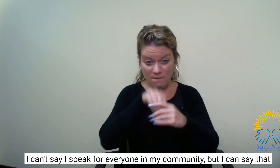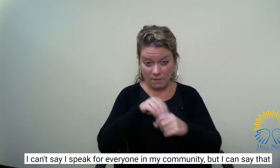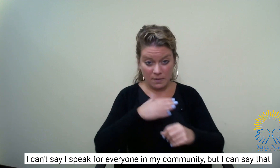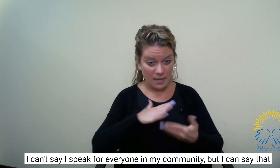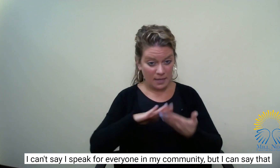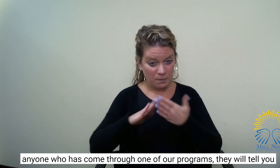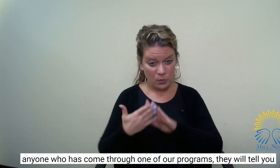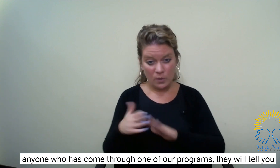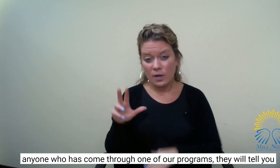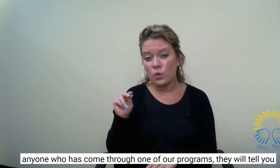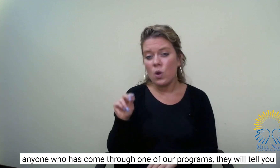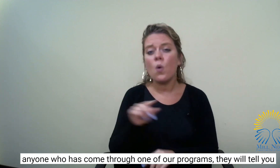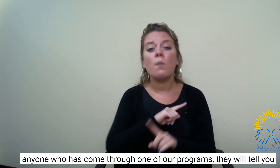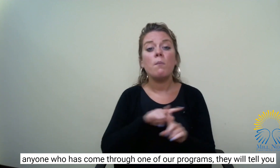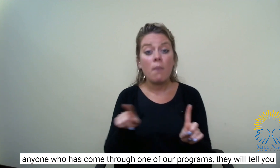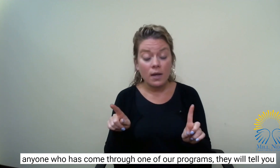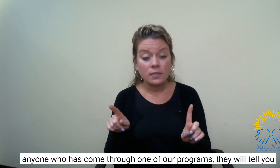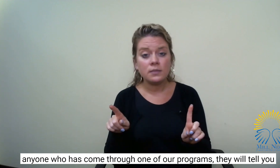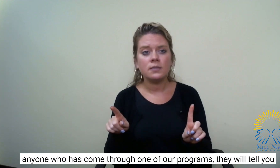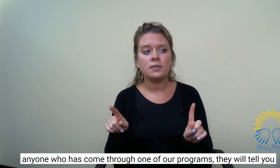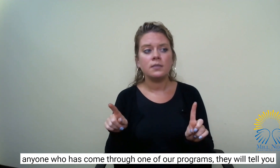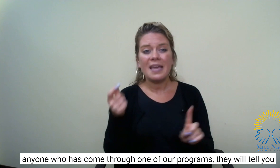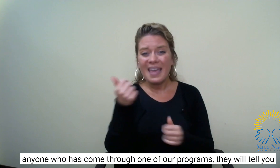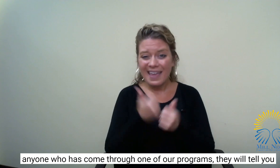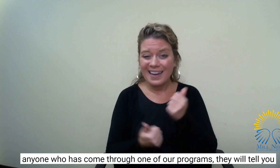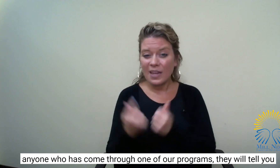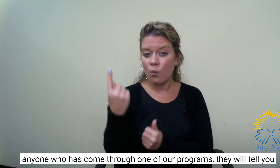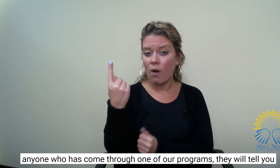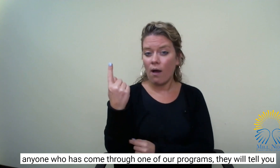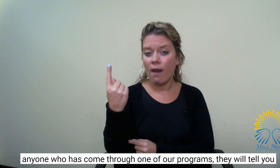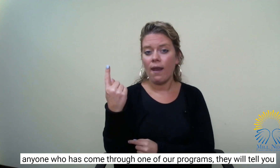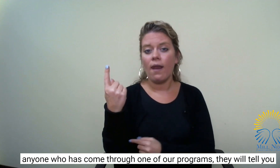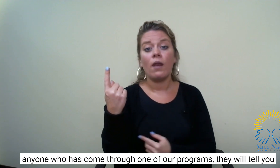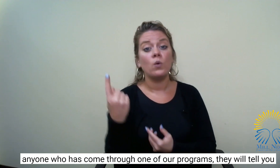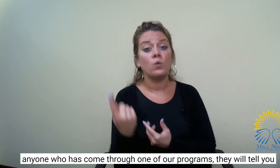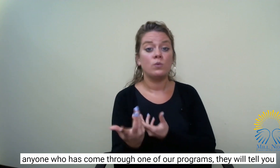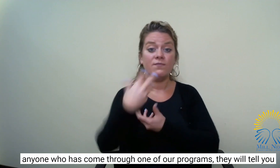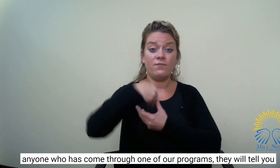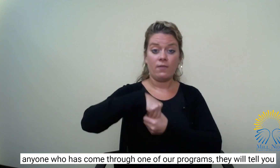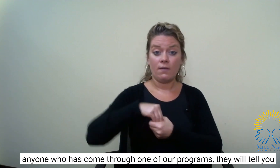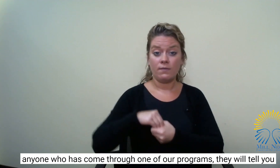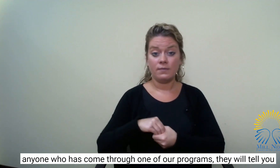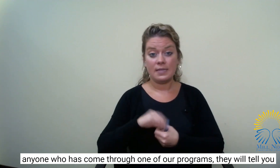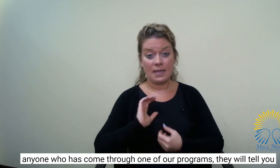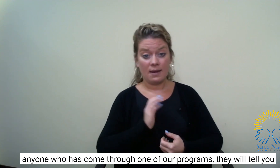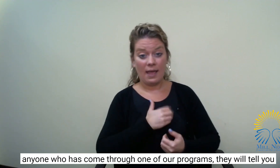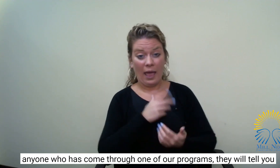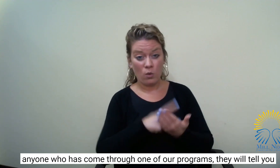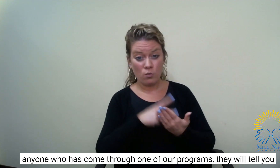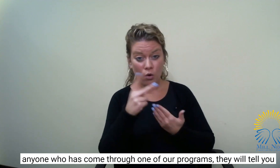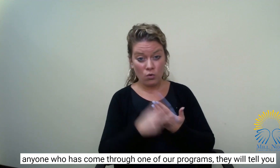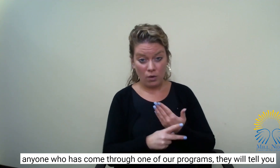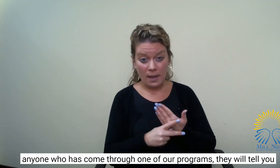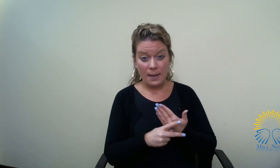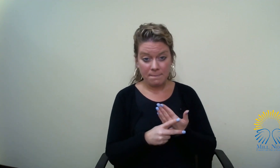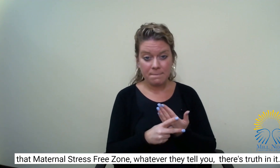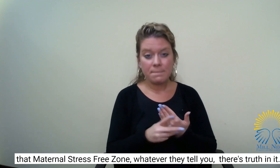that anyone who has come through one of our programs, they will tell you that